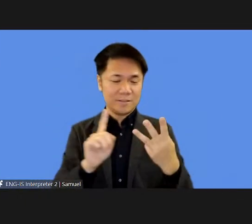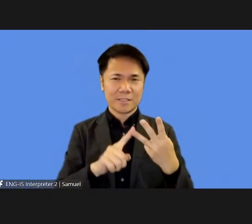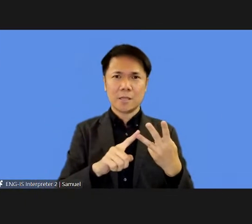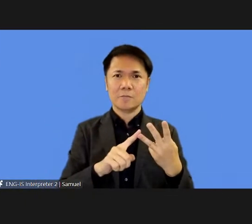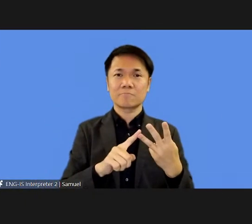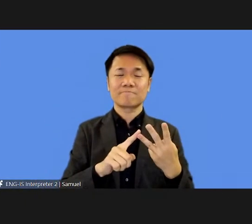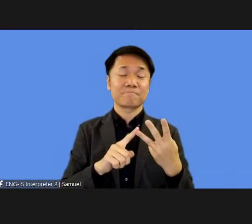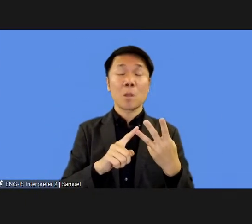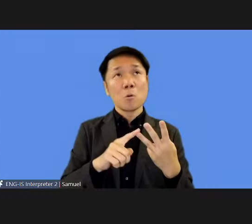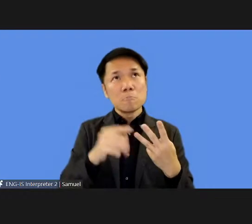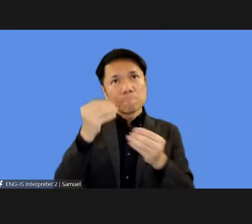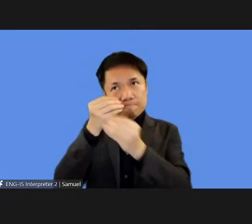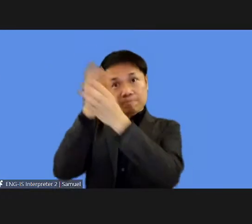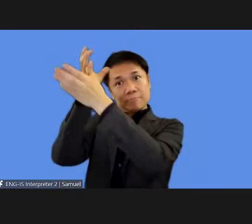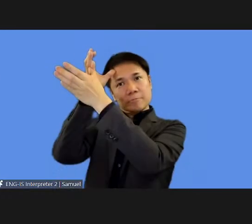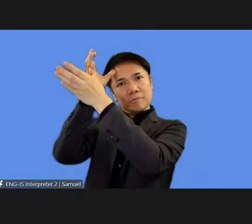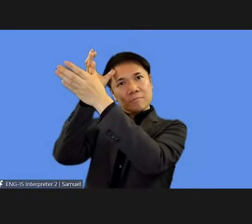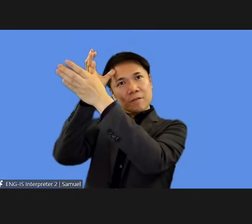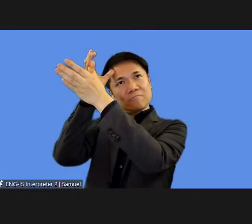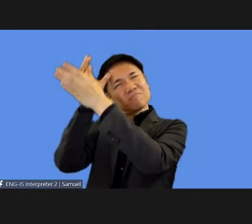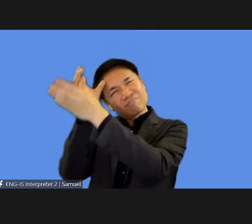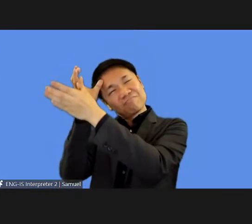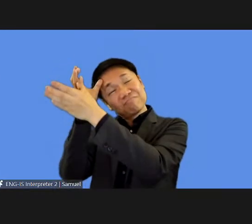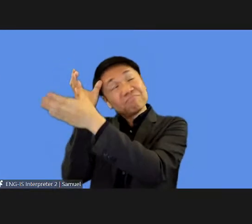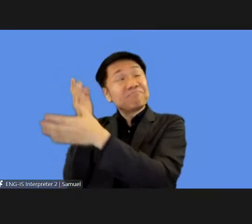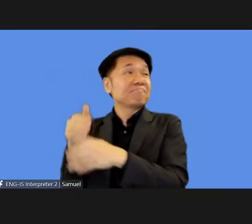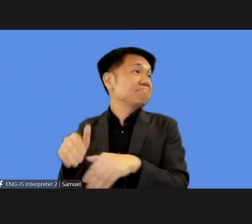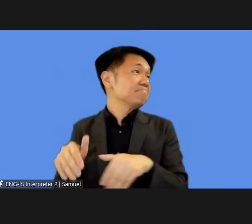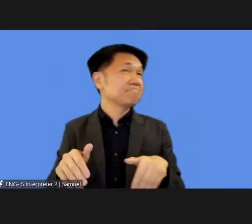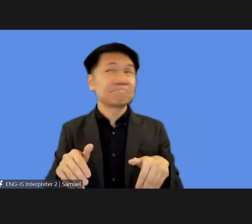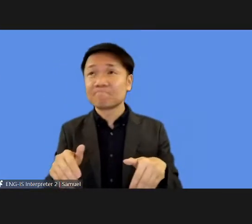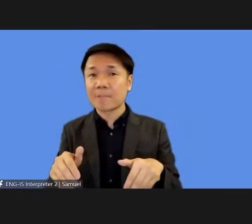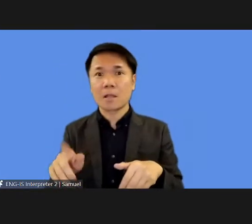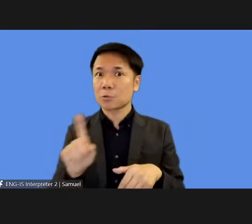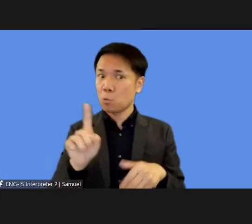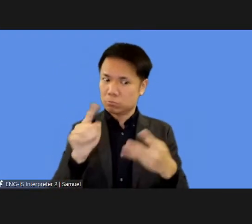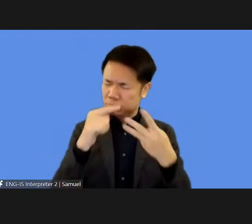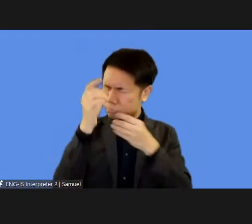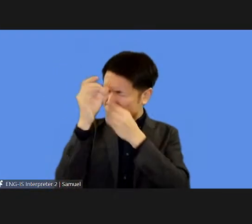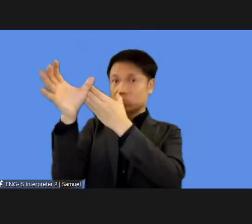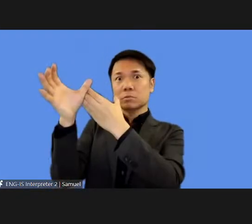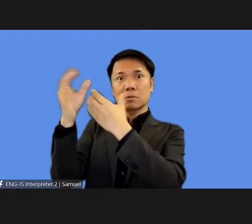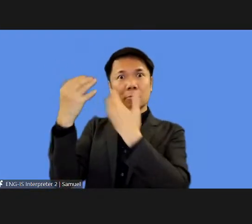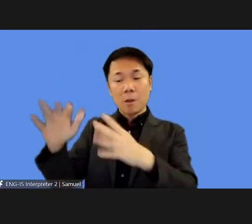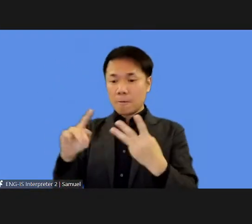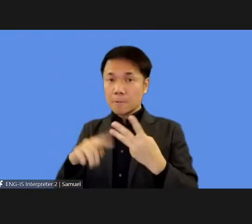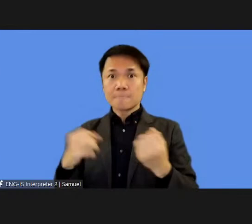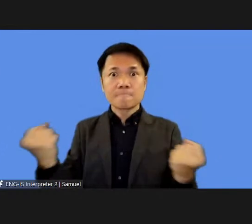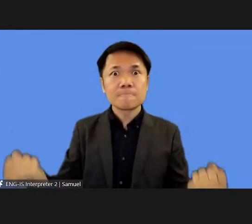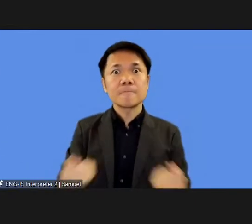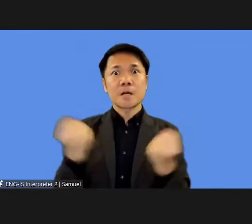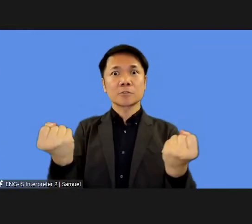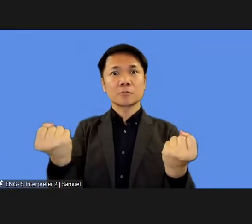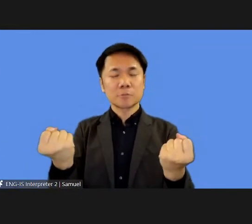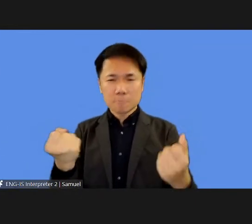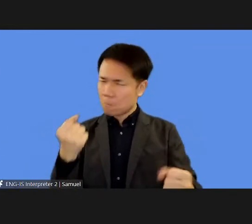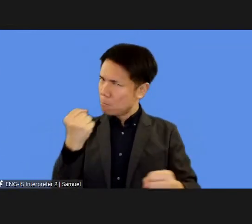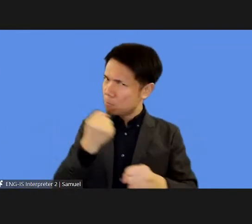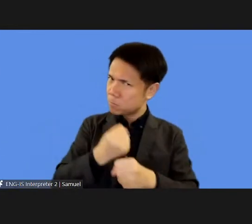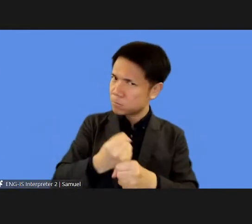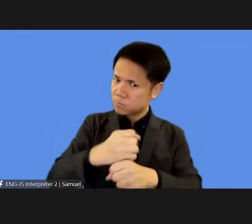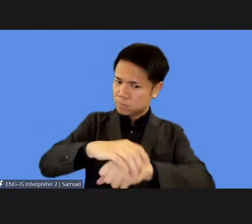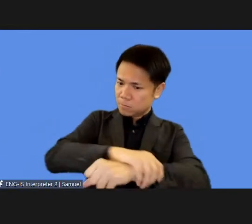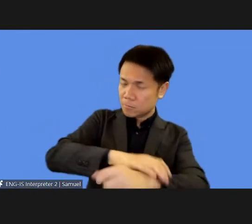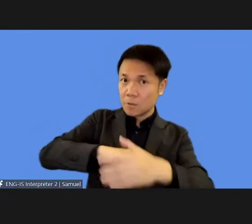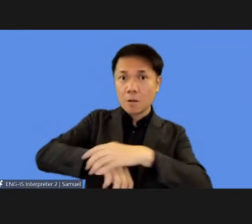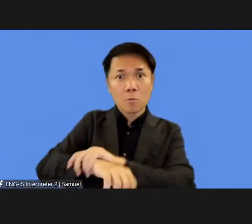to adopt our framework to our own context and scales. By that, I mean that